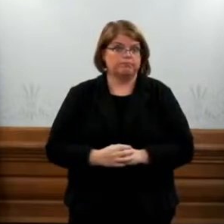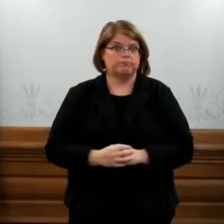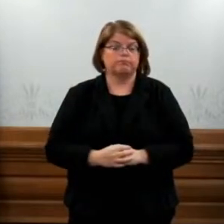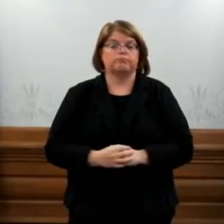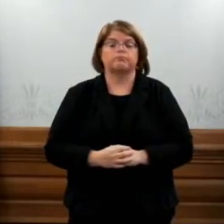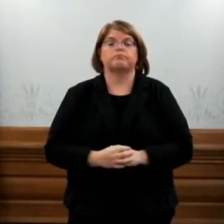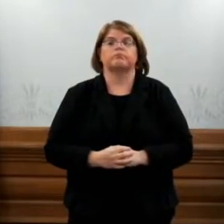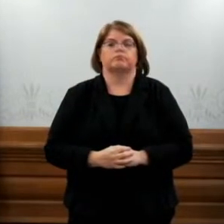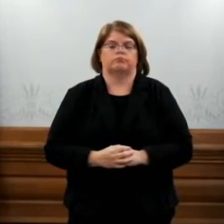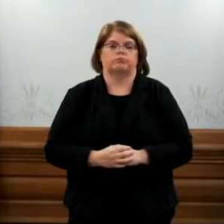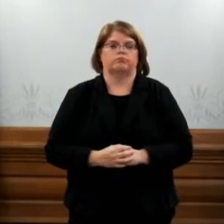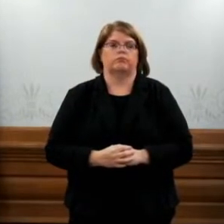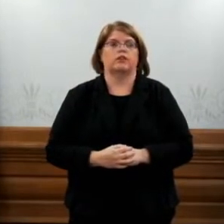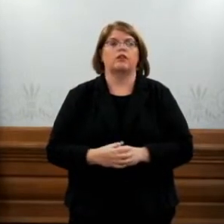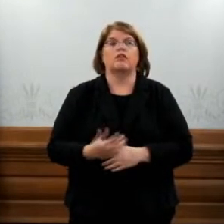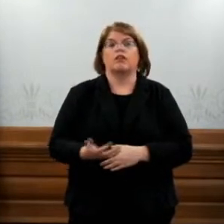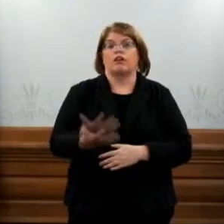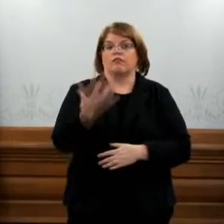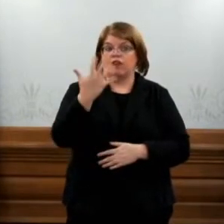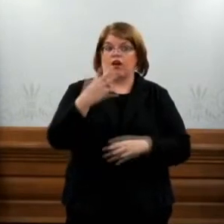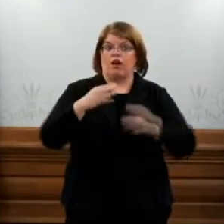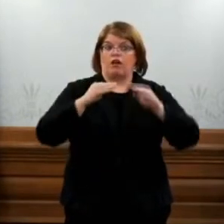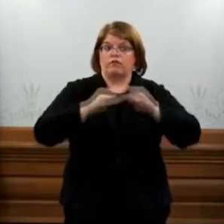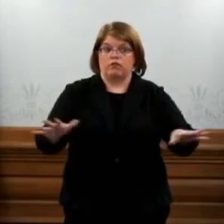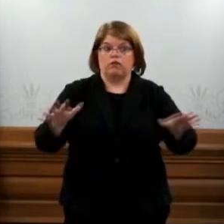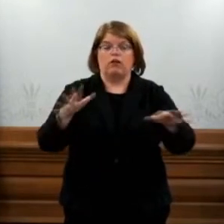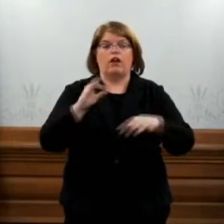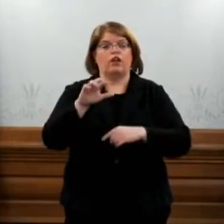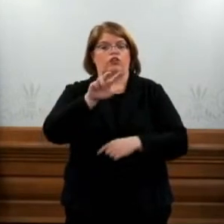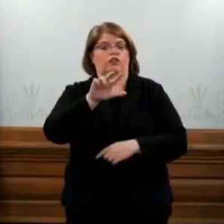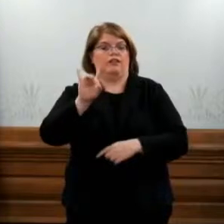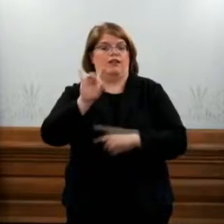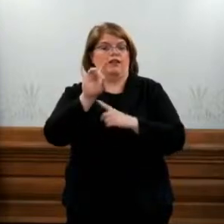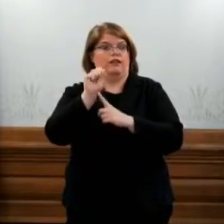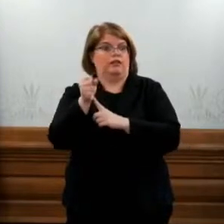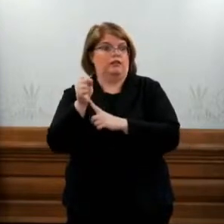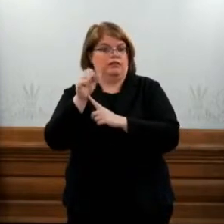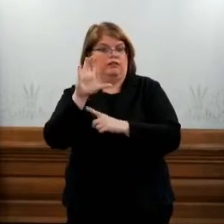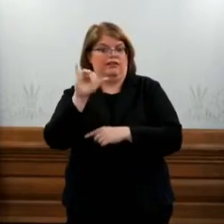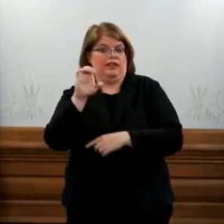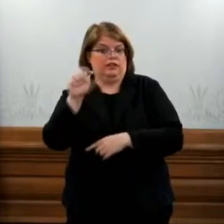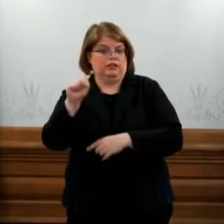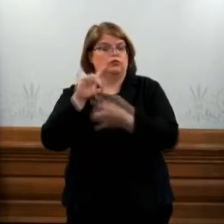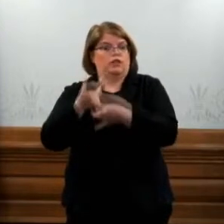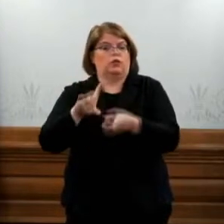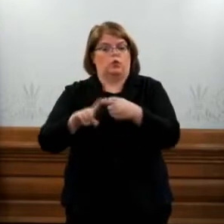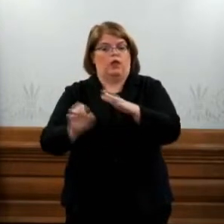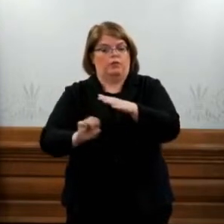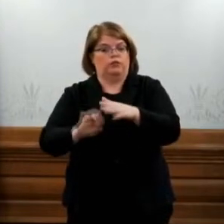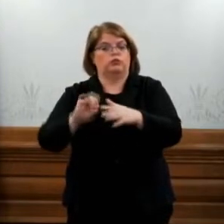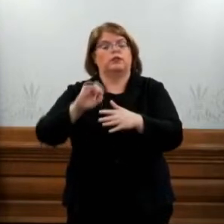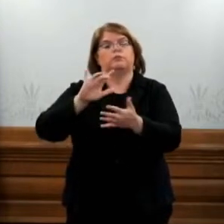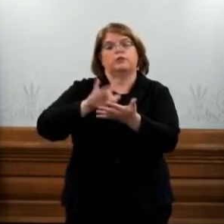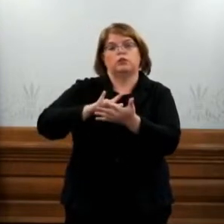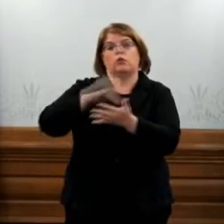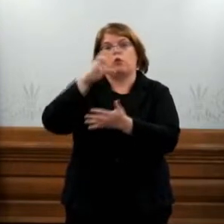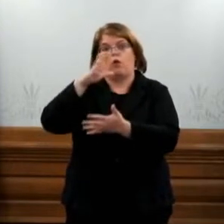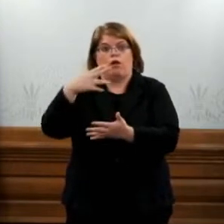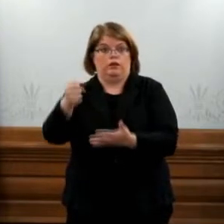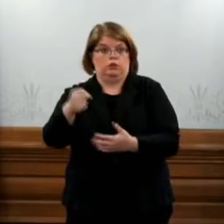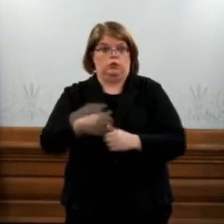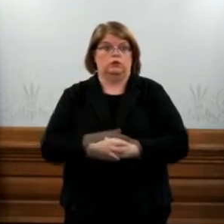There are 5 outbreaks and 38 cases associated with either elementary, junior, or senior high schools.